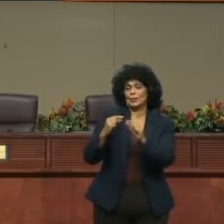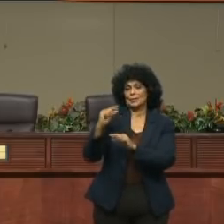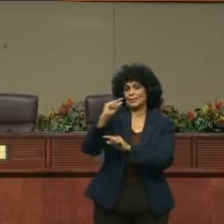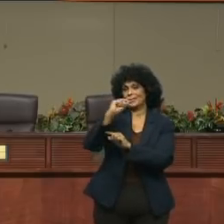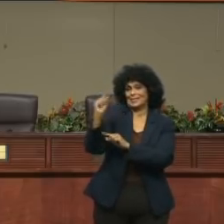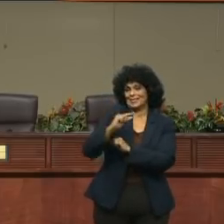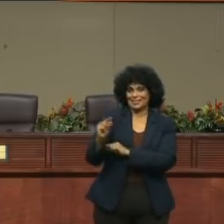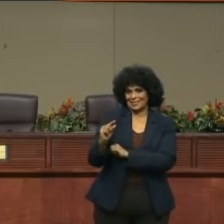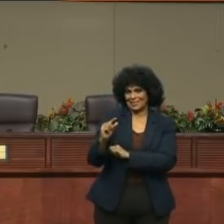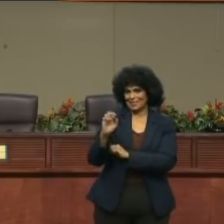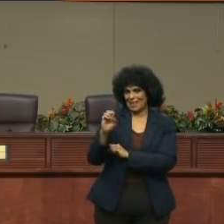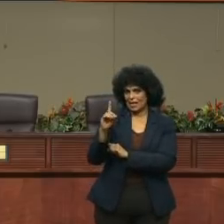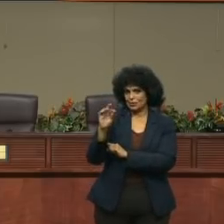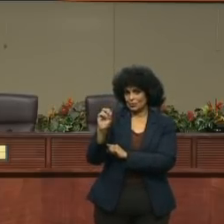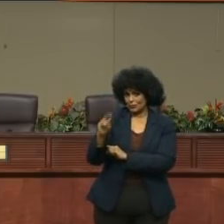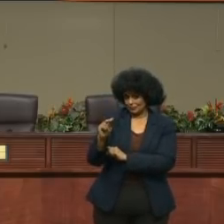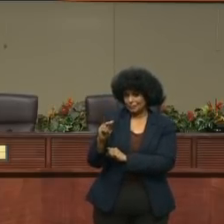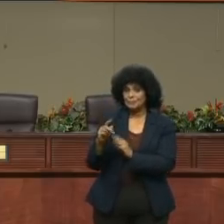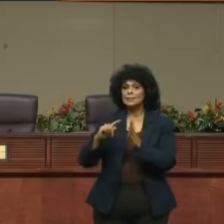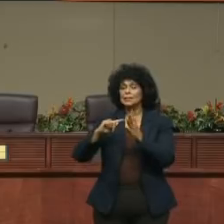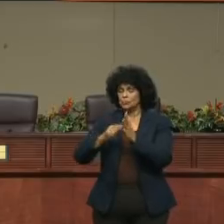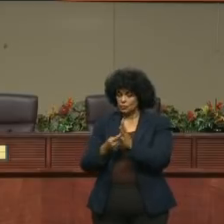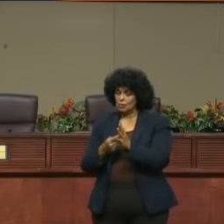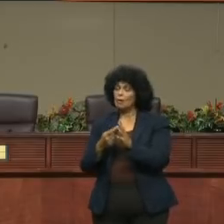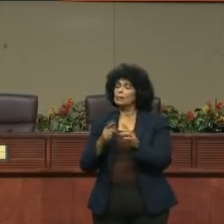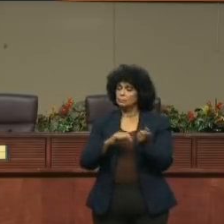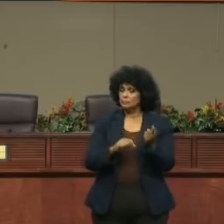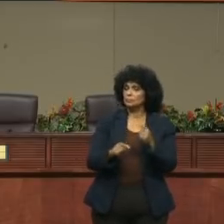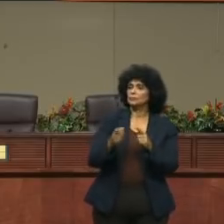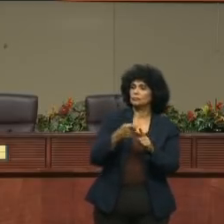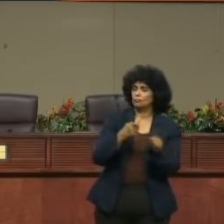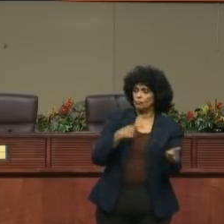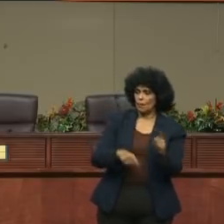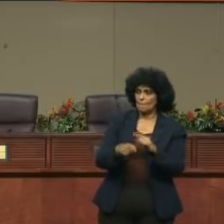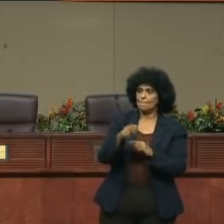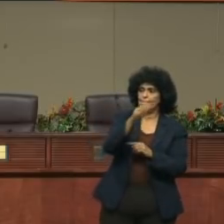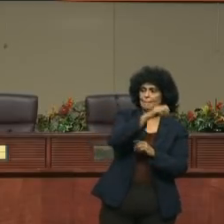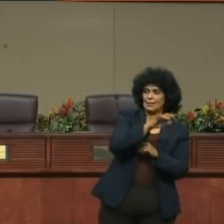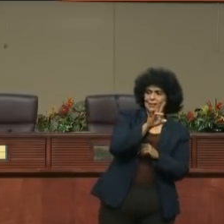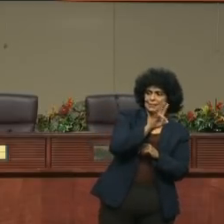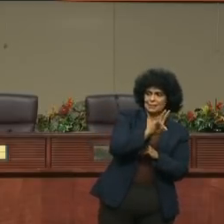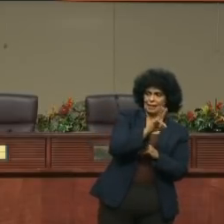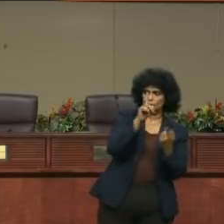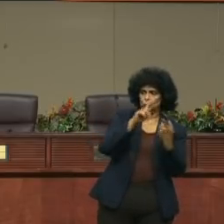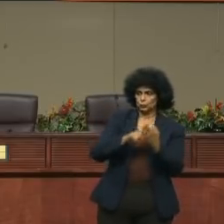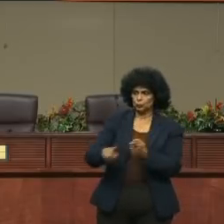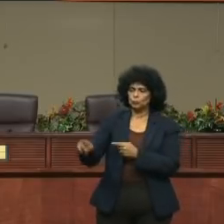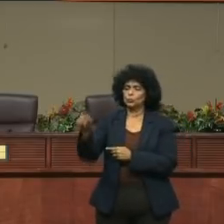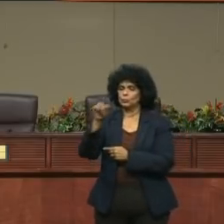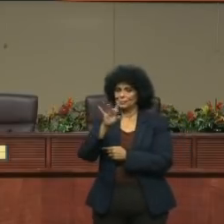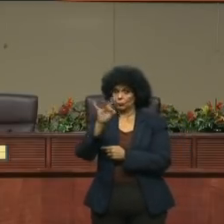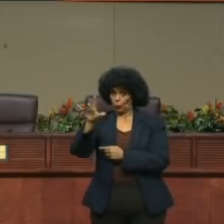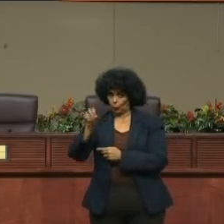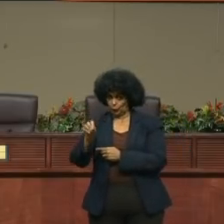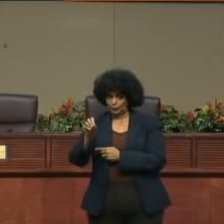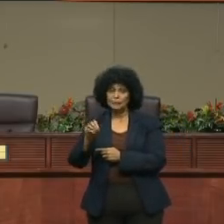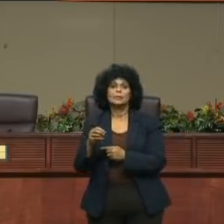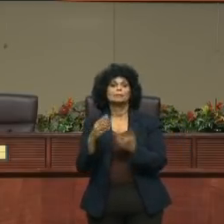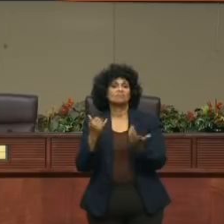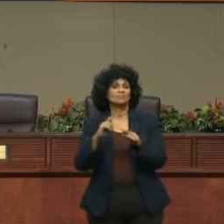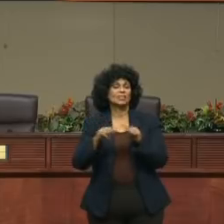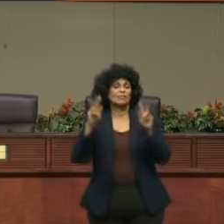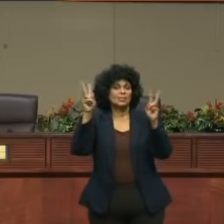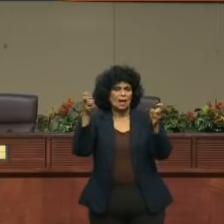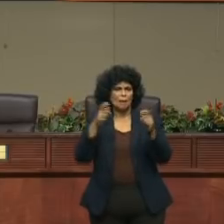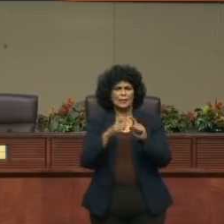from 6 p.m. until 7:30 p.m. The goal is to engage the younger generation on such topics as